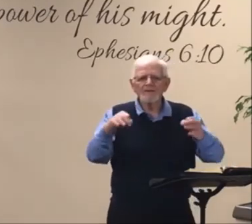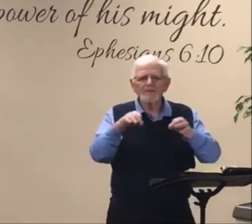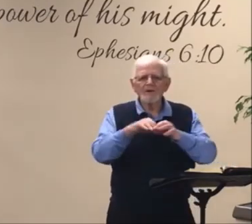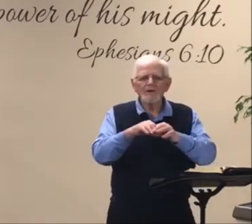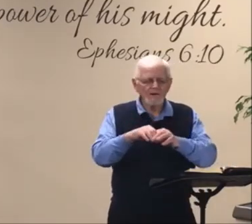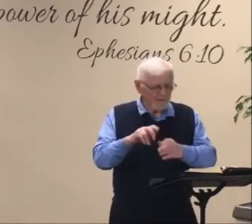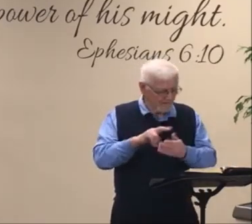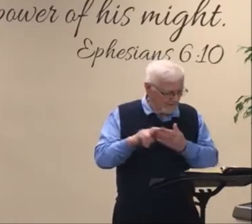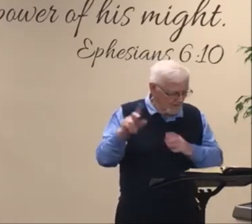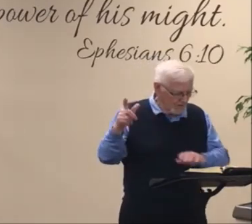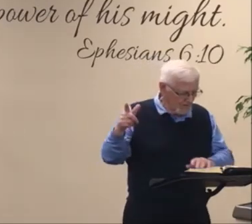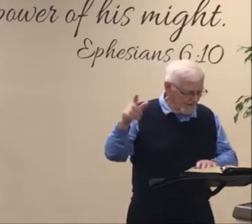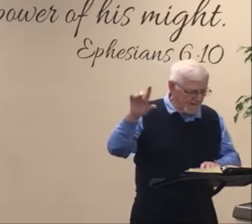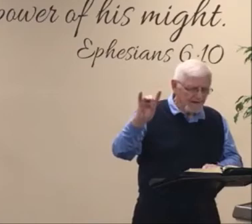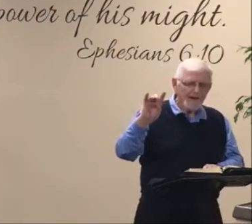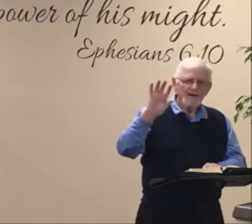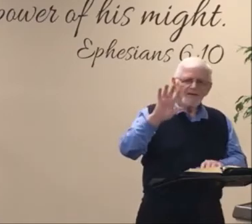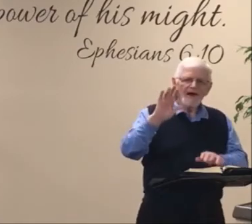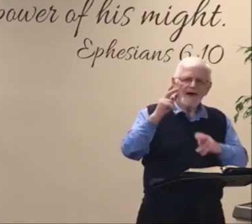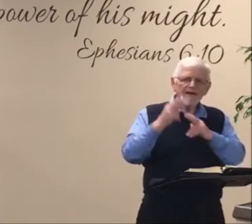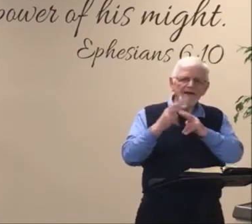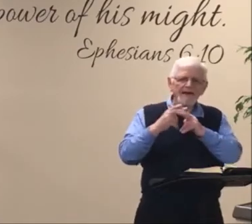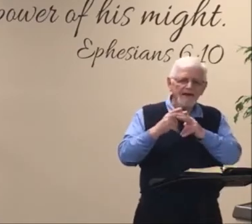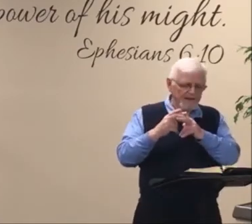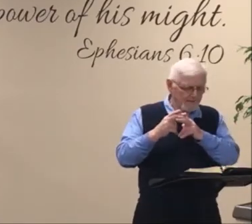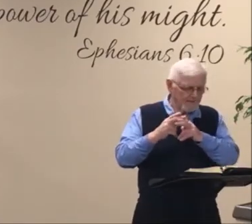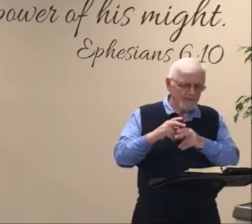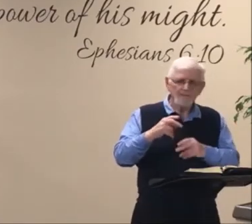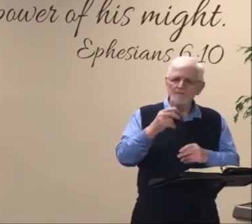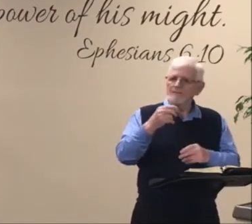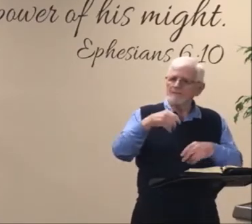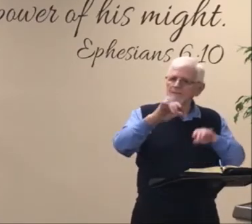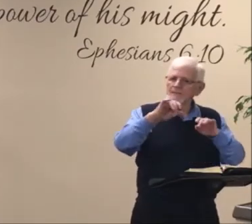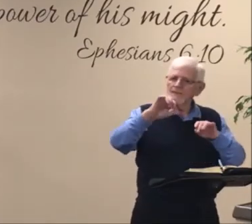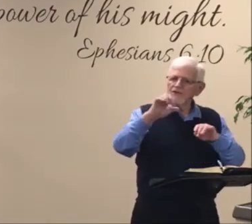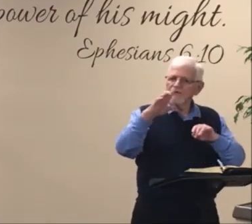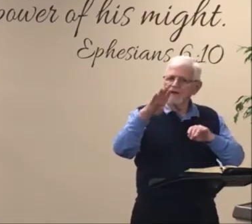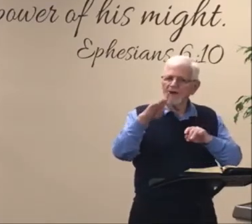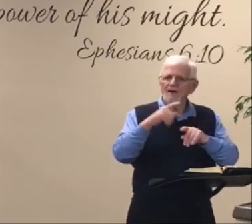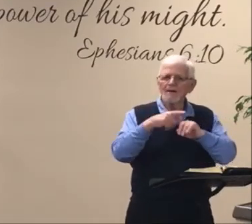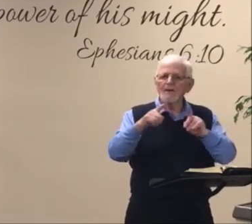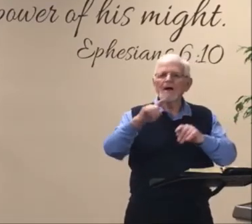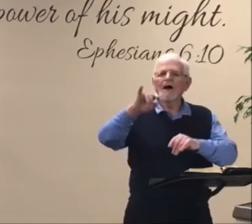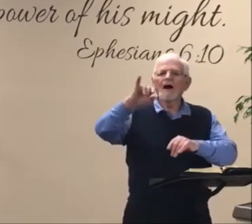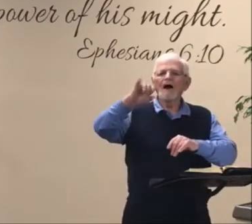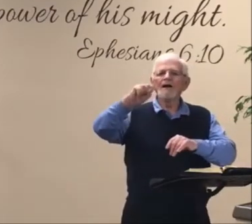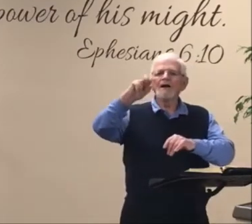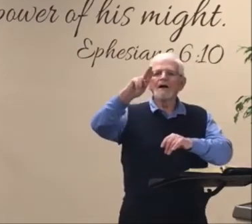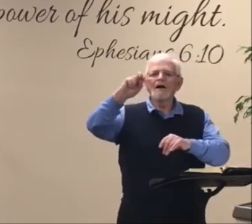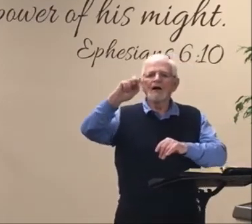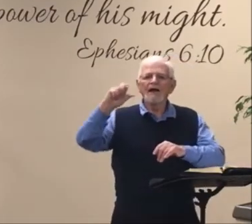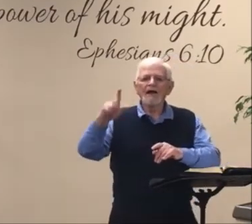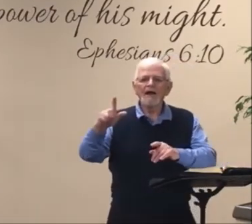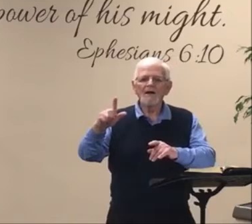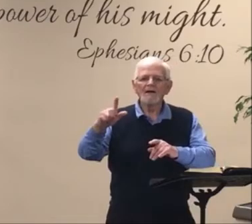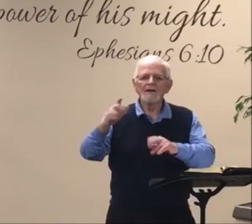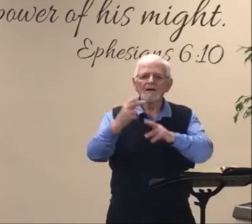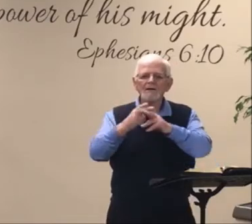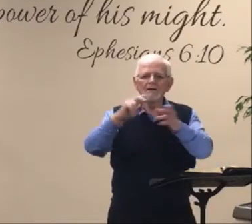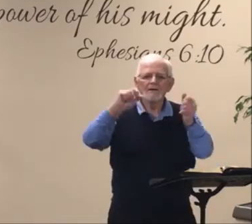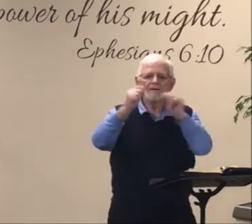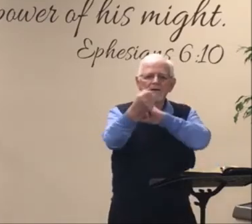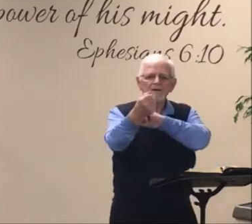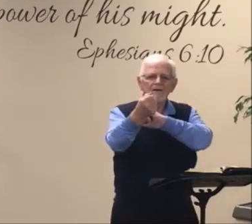Verse 28. And he said, thy name shall be called no longer Jacob, but Israel. For as a prince hast thou prevailed with God and with men, and